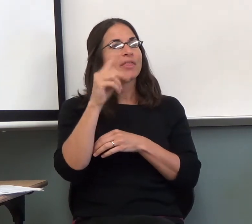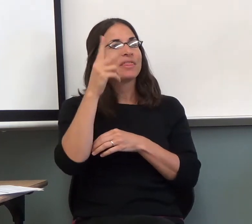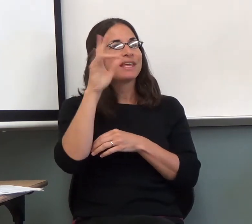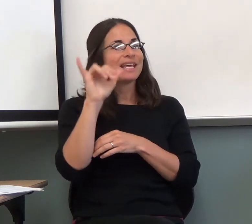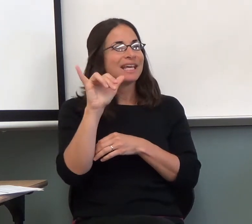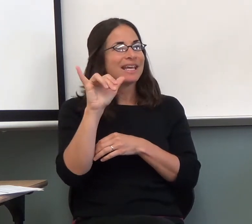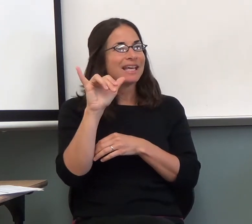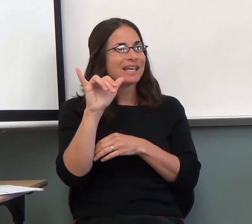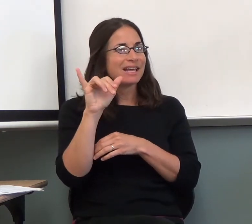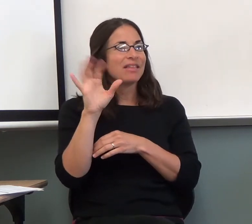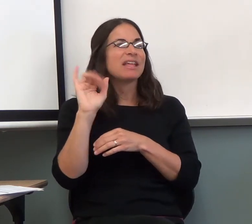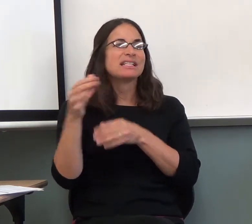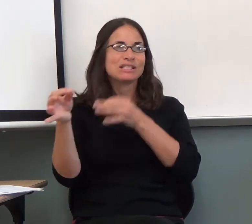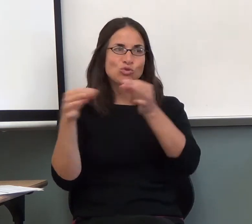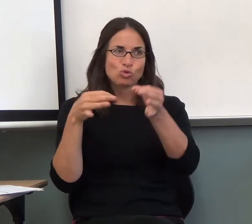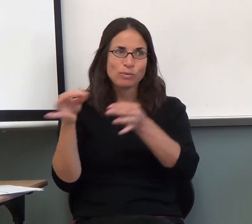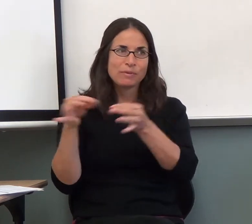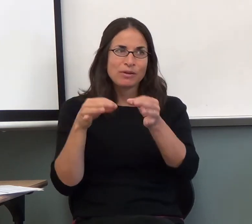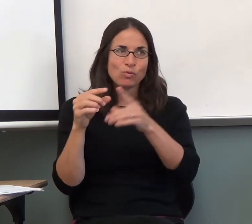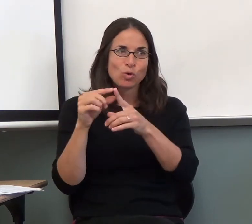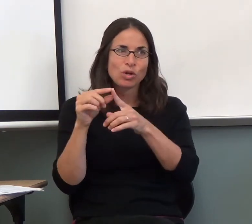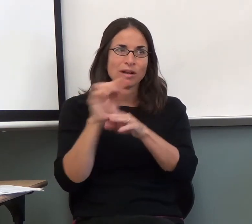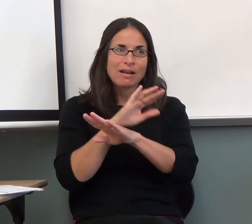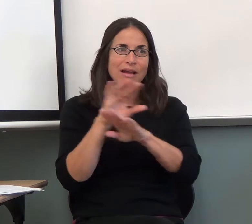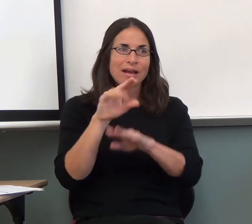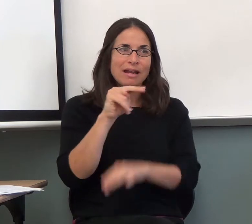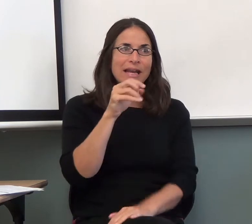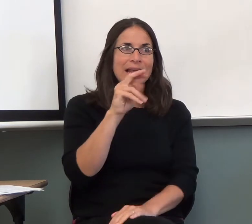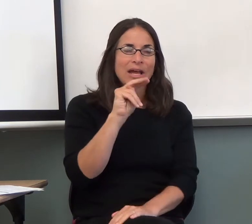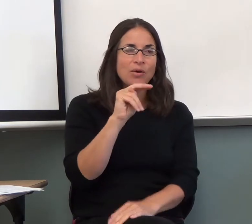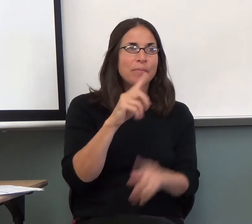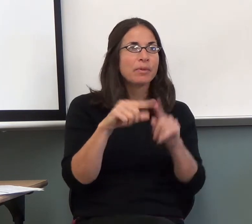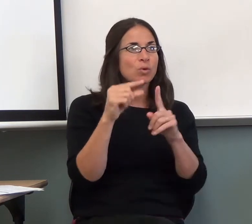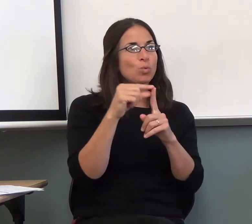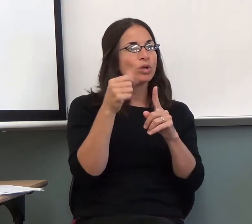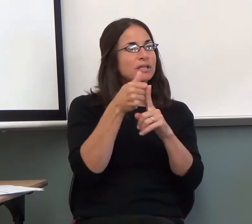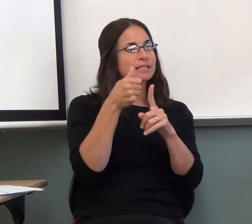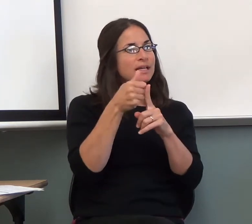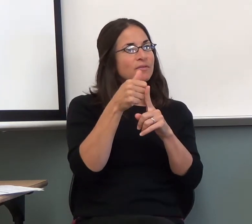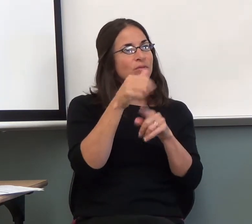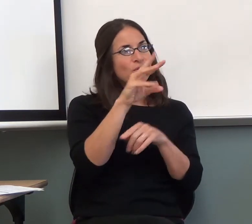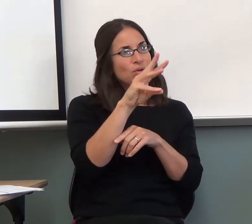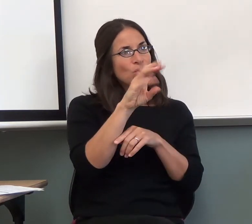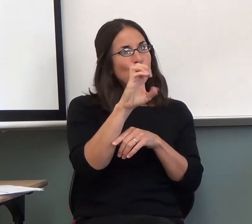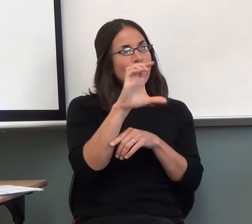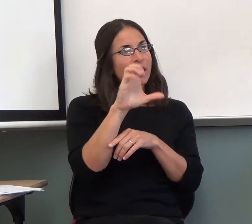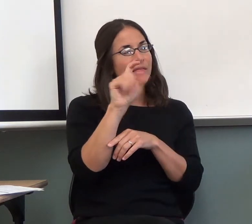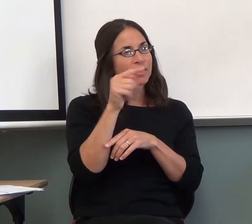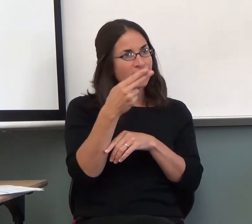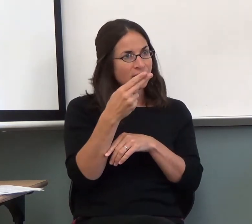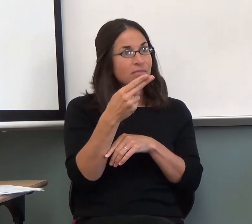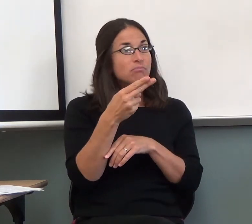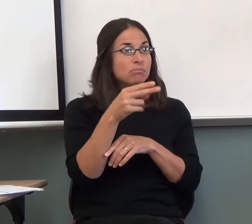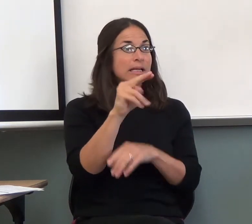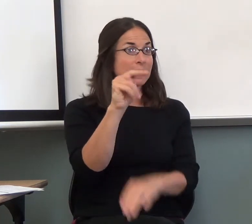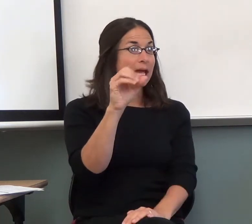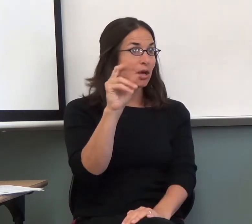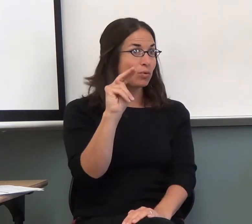a descriptive word, not a noun. But the word wealth itself is a noun. I can have